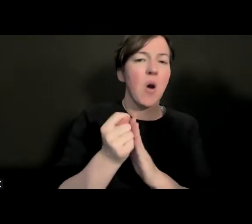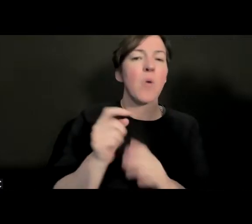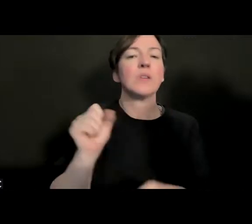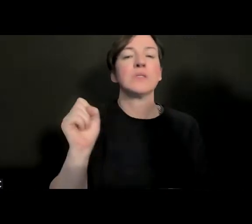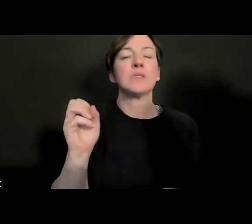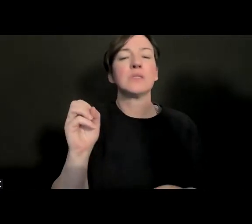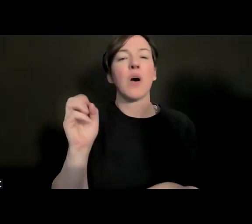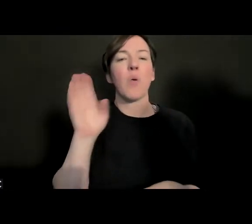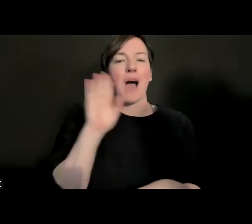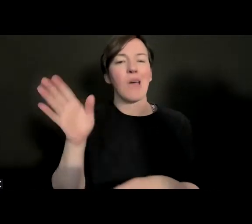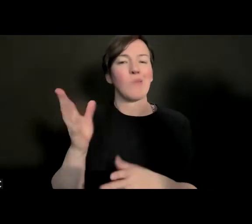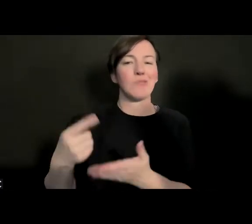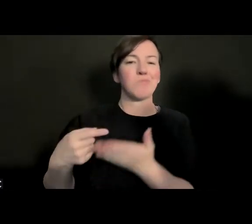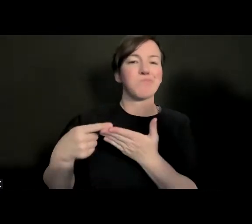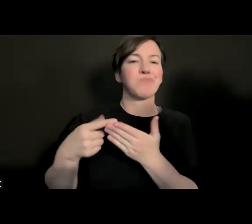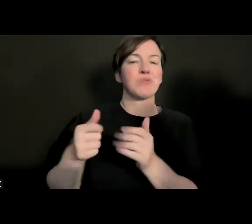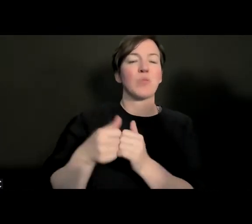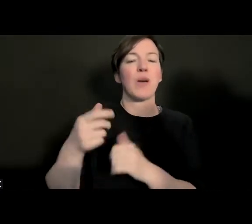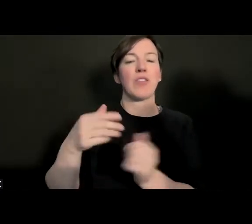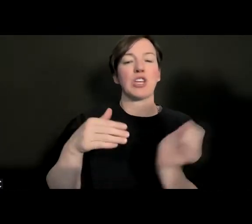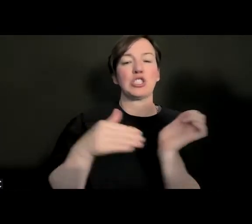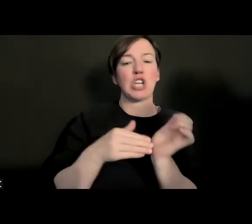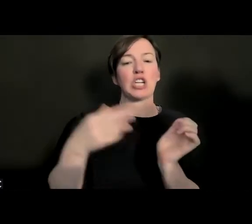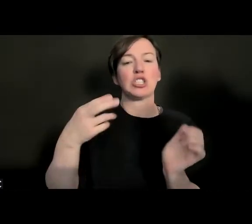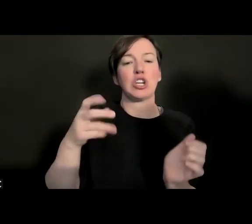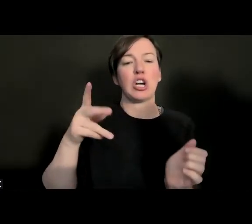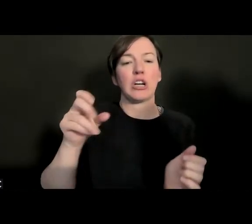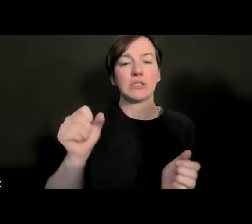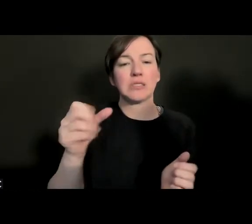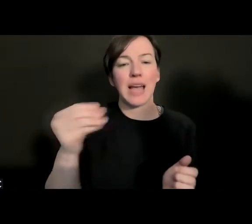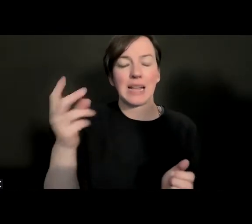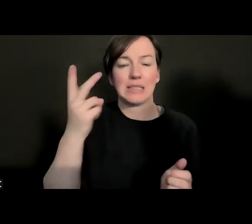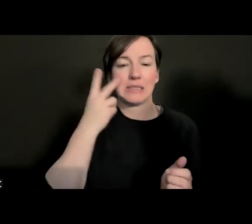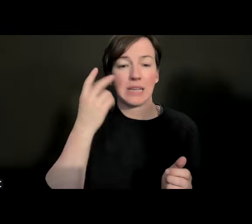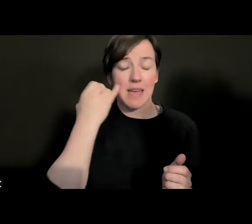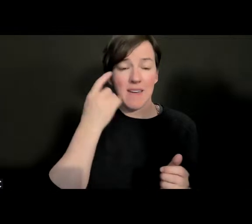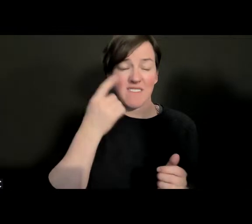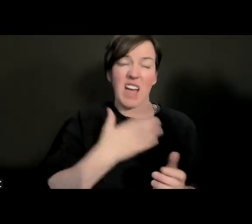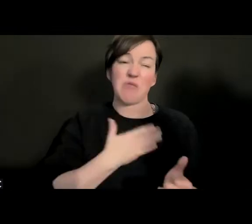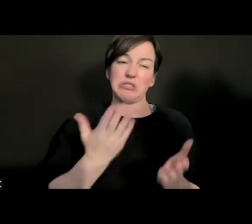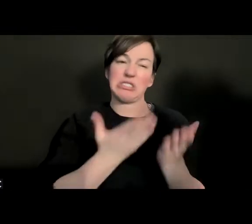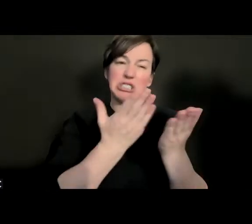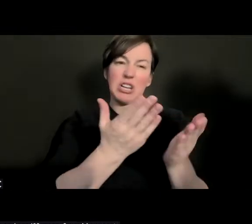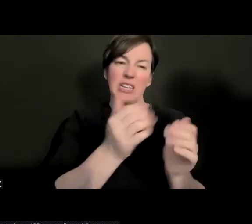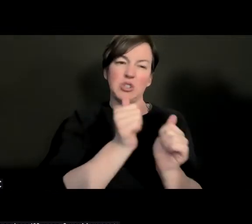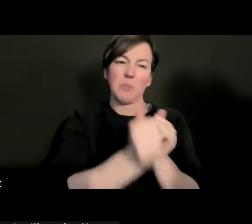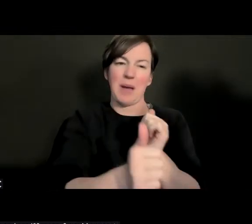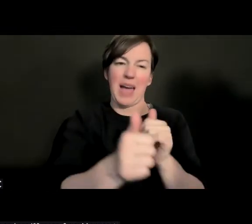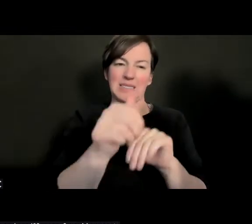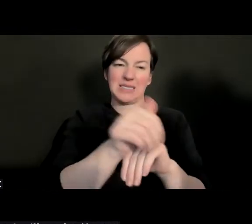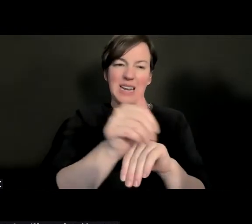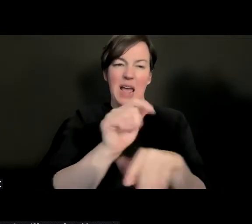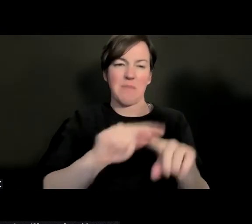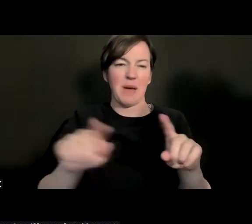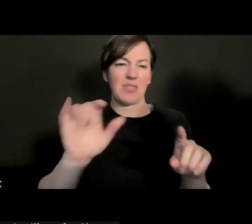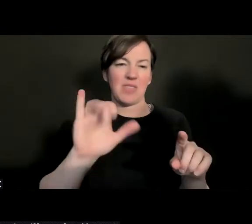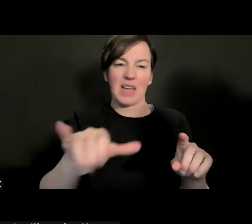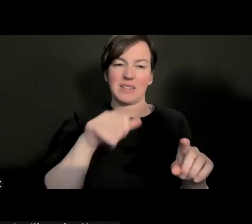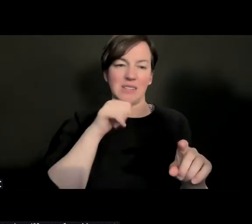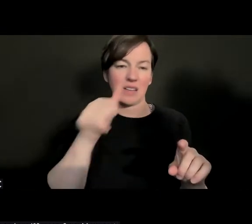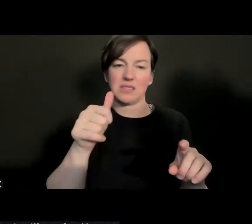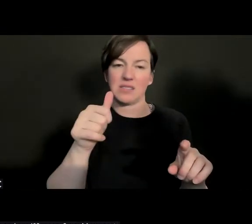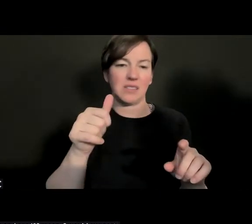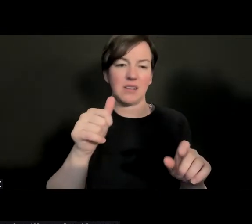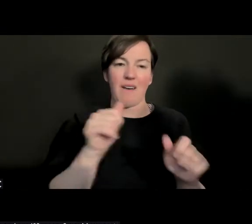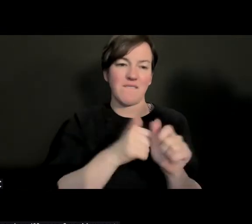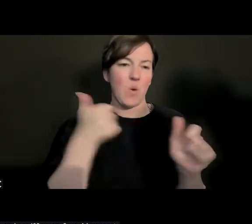me work with Dr. Hooks and see if, I mean, I would suggest you pass it tonight, but that doesn't preclude us from working with